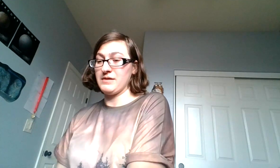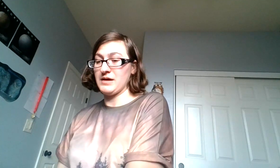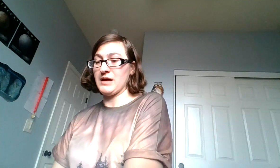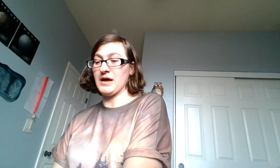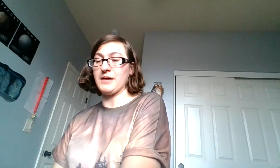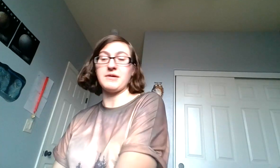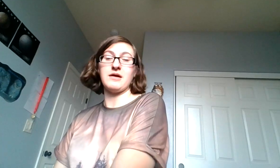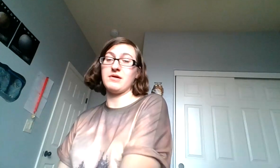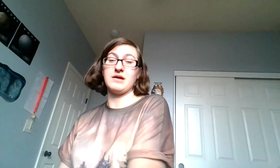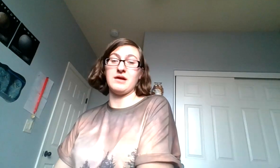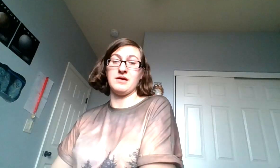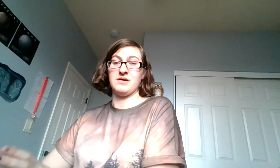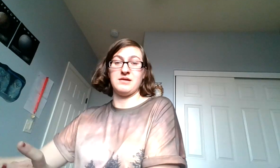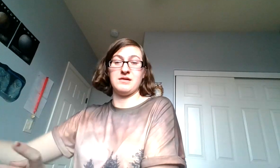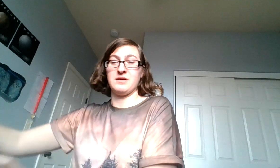Help anyone